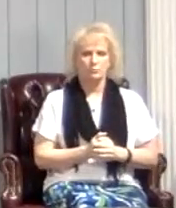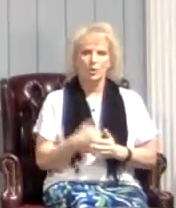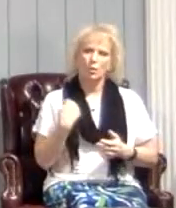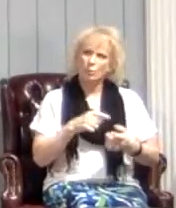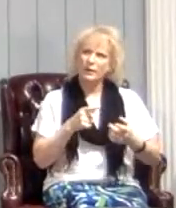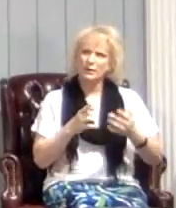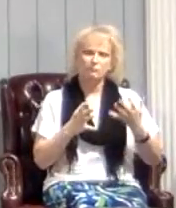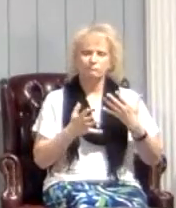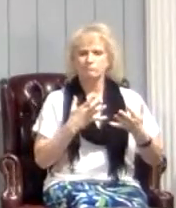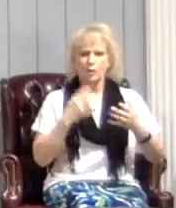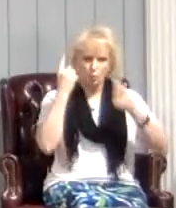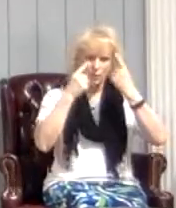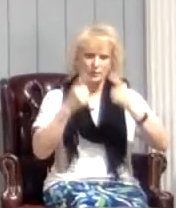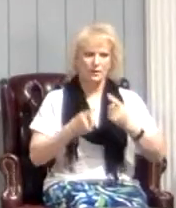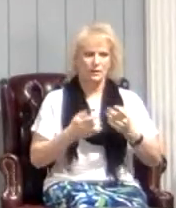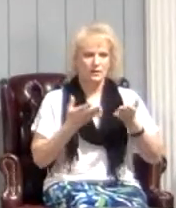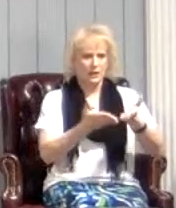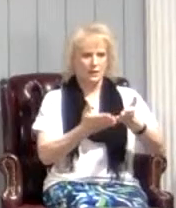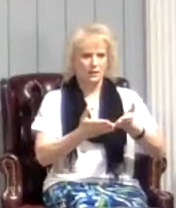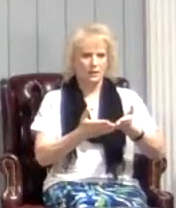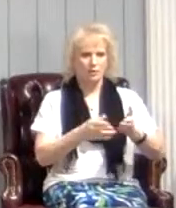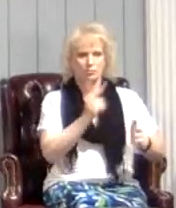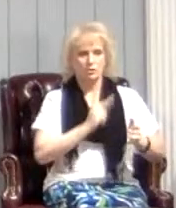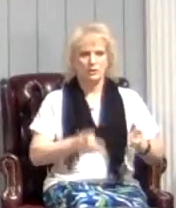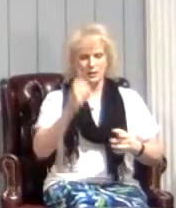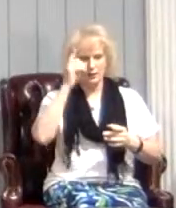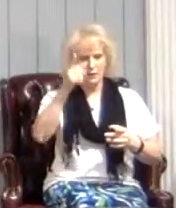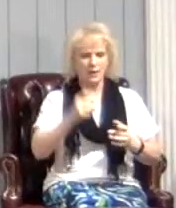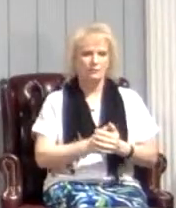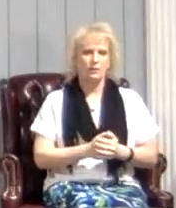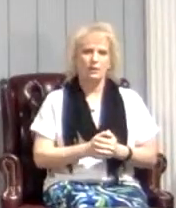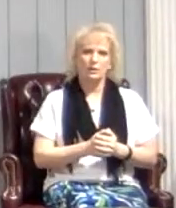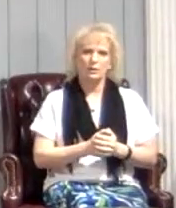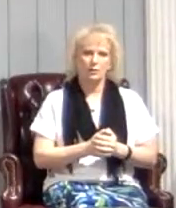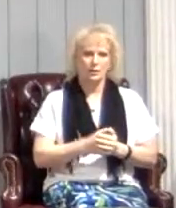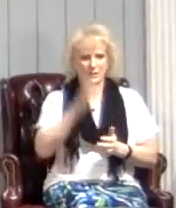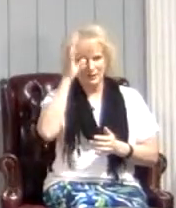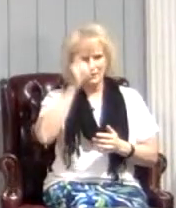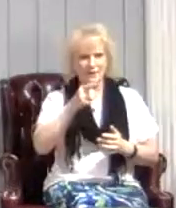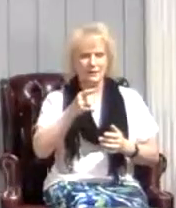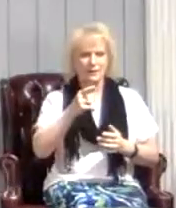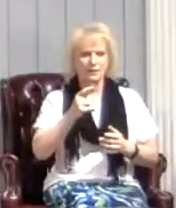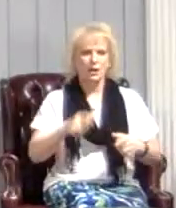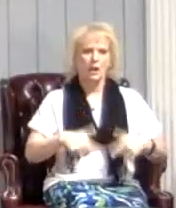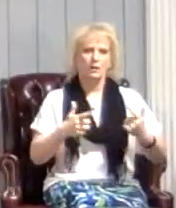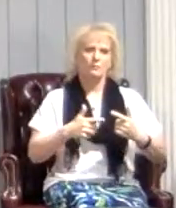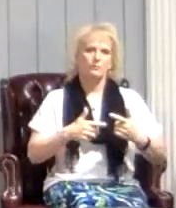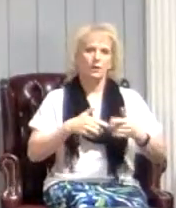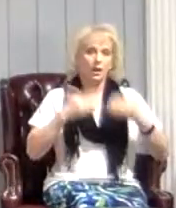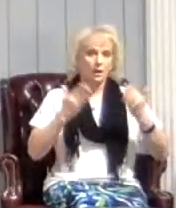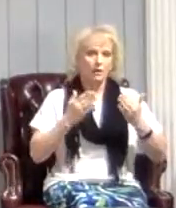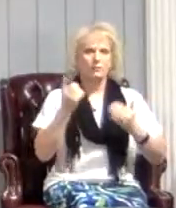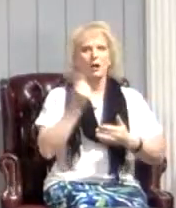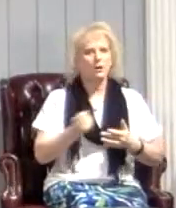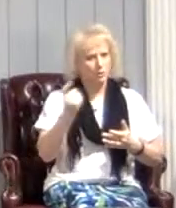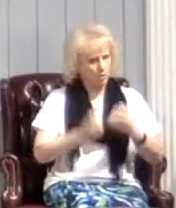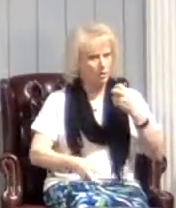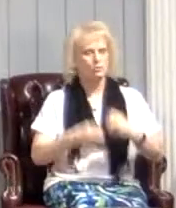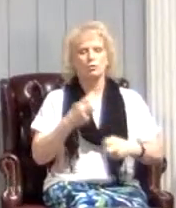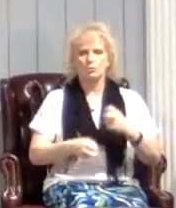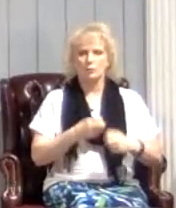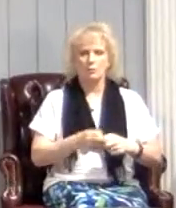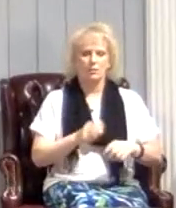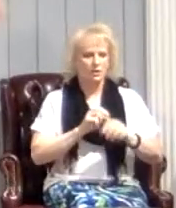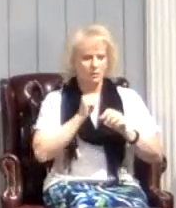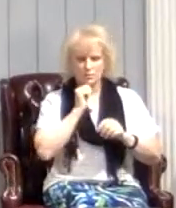and he won all these victories and all that kind of stuff. But David lived a life of constant trouble. I mean, there was